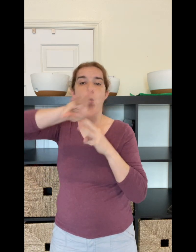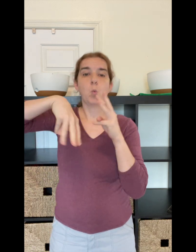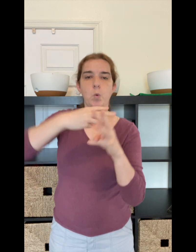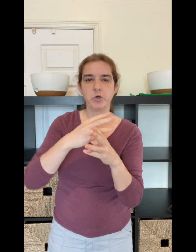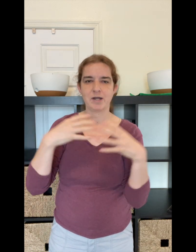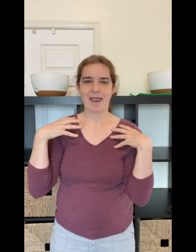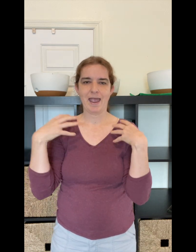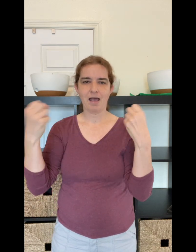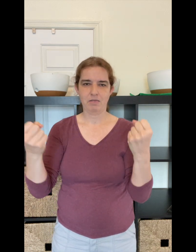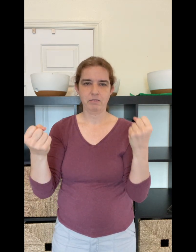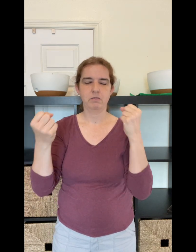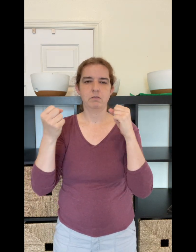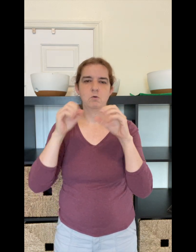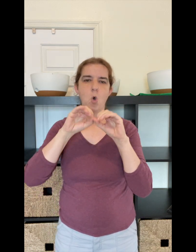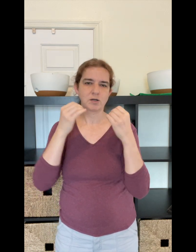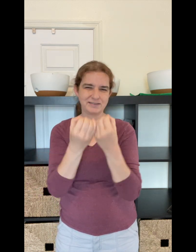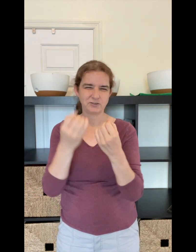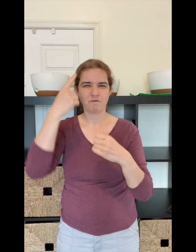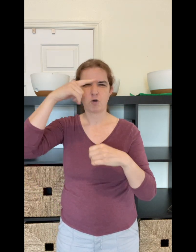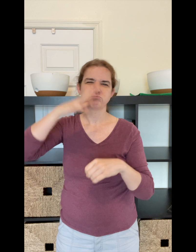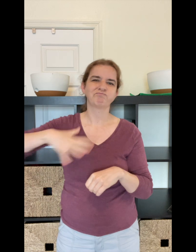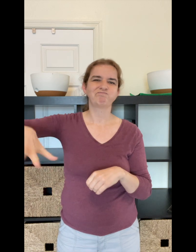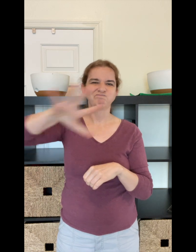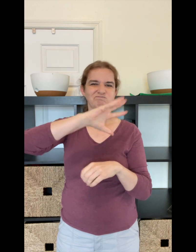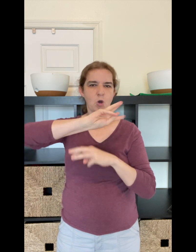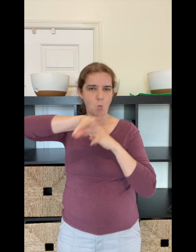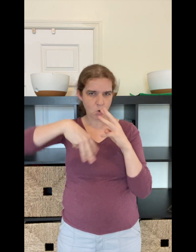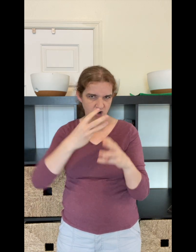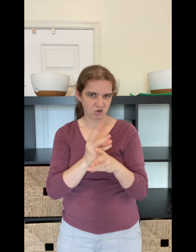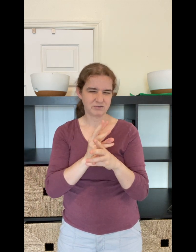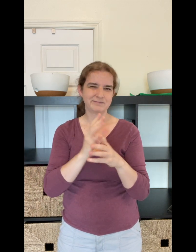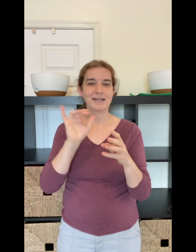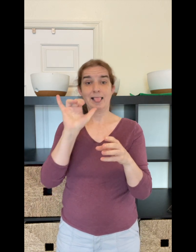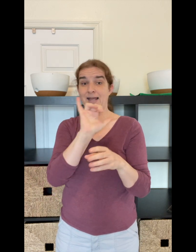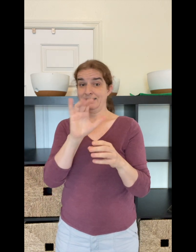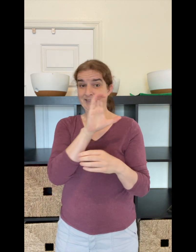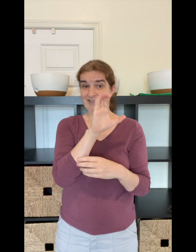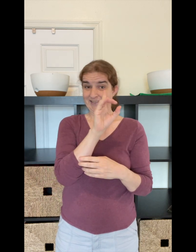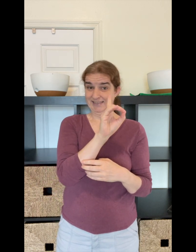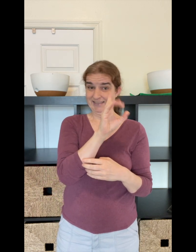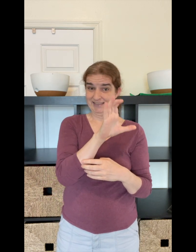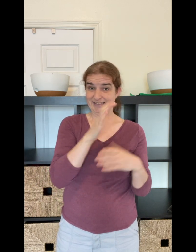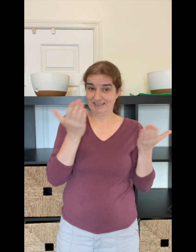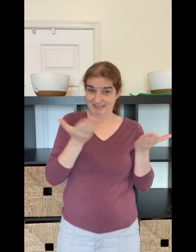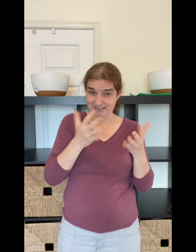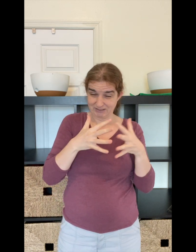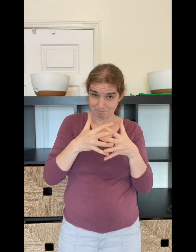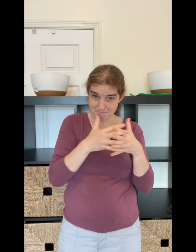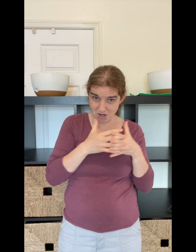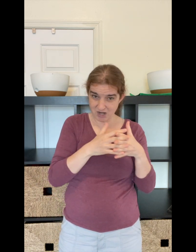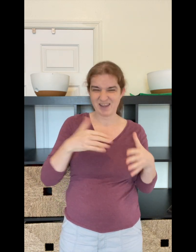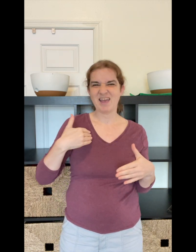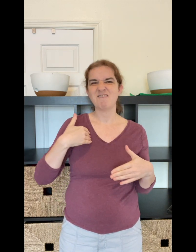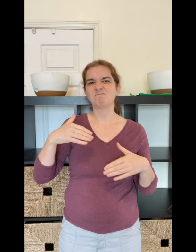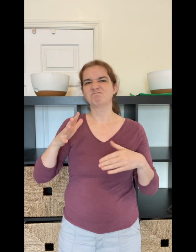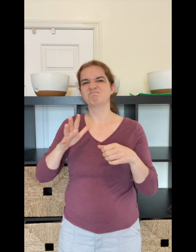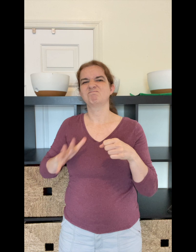means the World Health Organization for the whole world. That's like the CDC here in America,